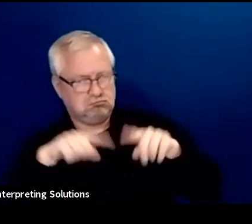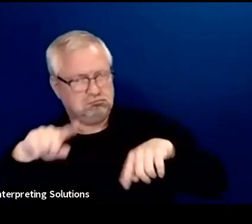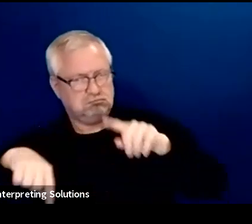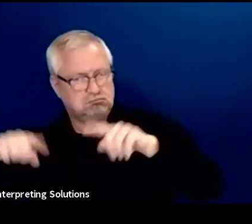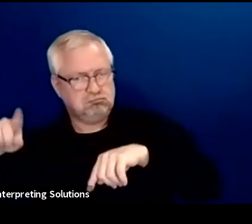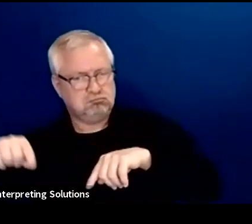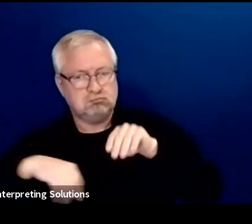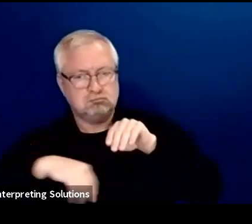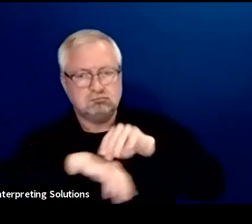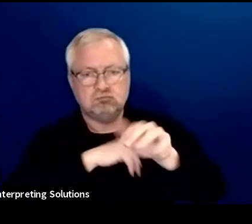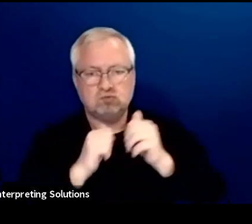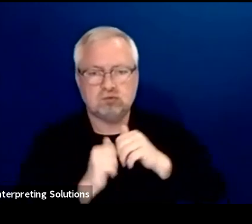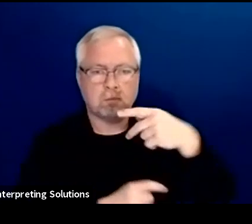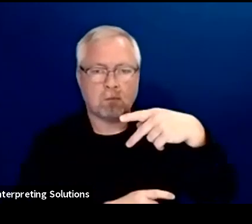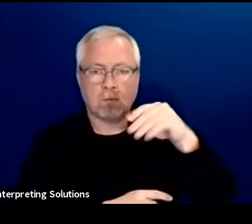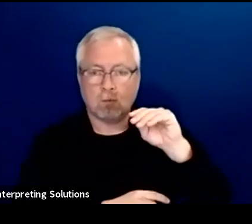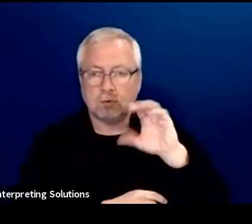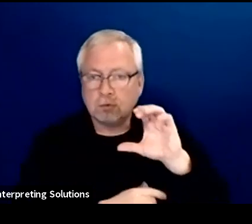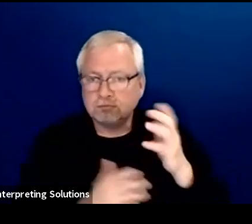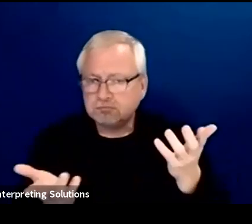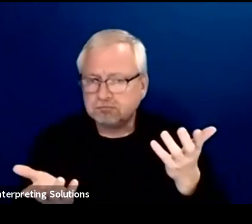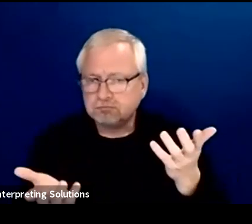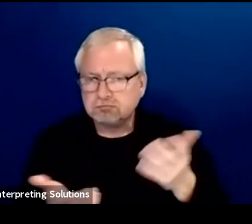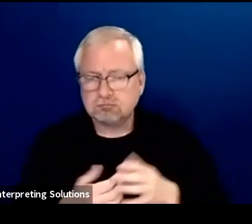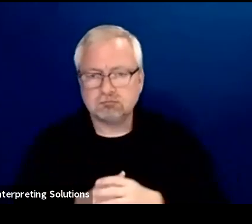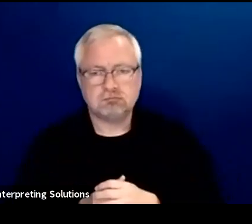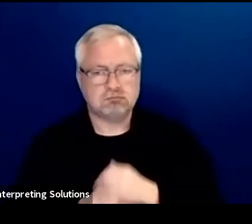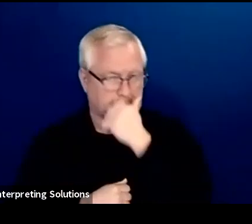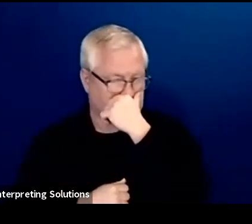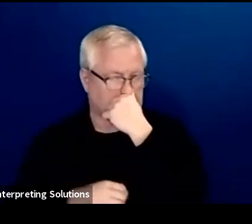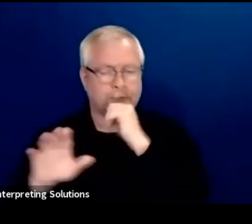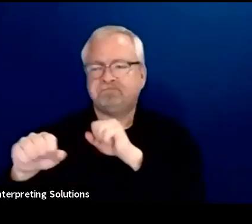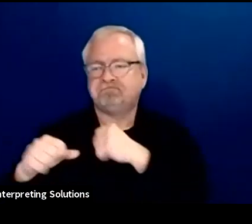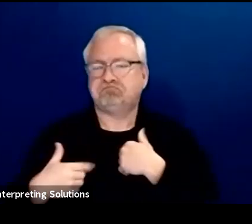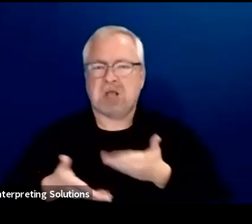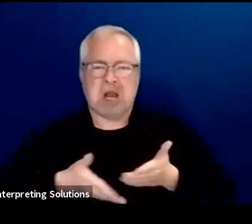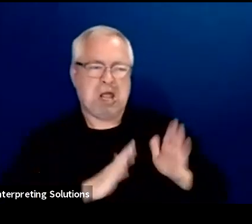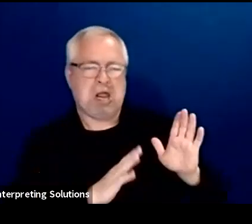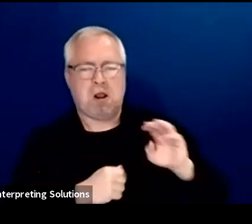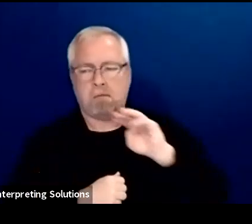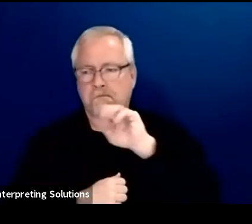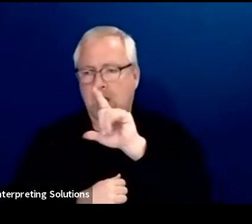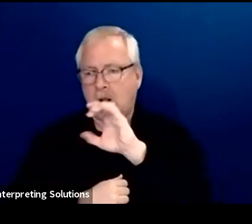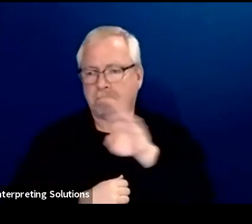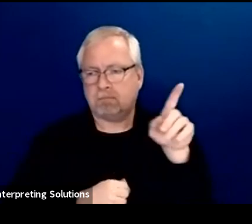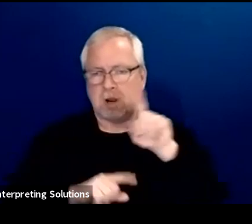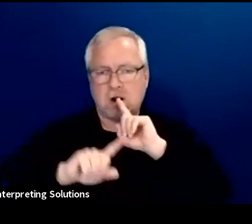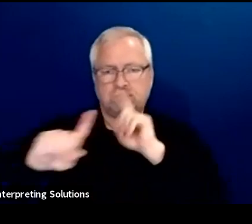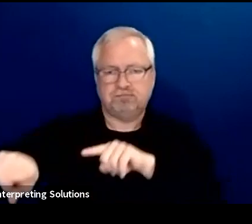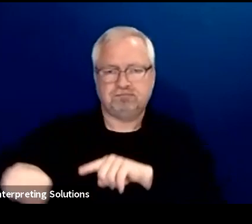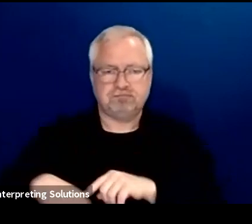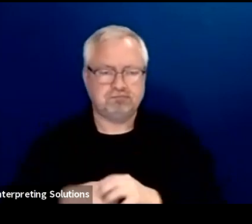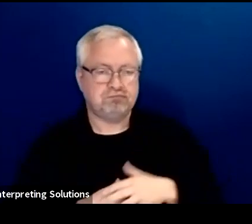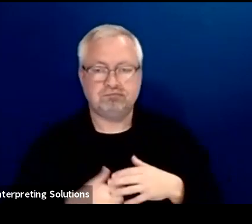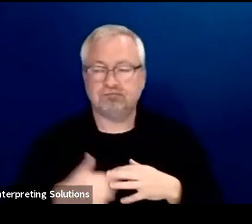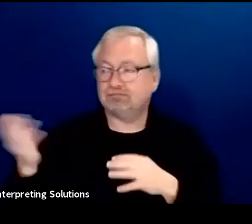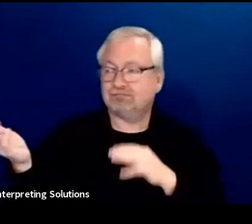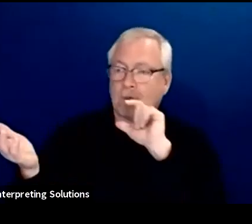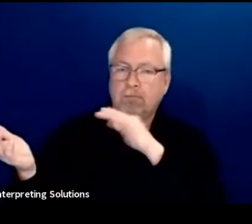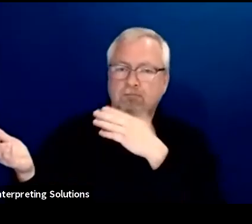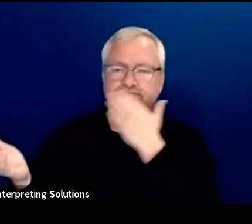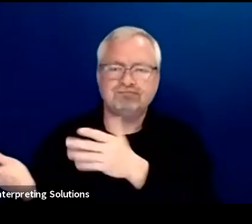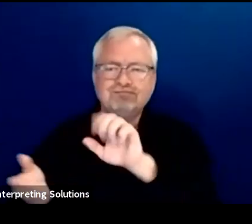Yeah, thank you, Ricardo. Commissioner Malcolm, I'm going to leave that to you. Thanks, Governor. It is such an important question, and as I mentioned